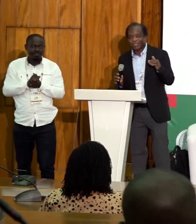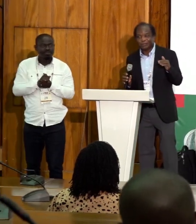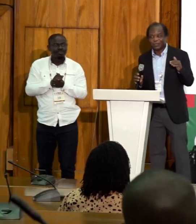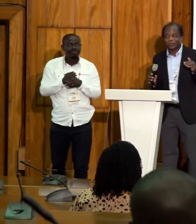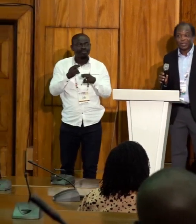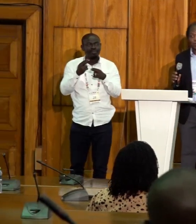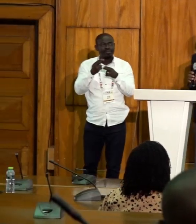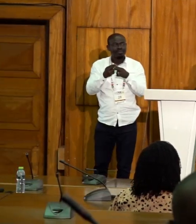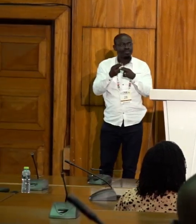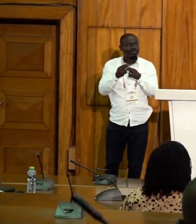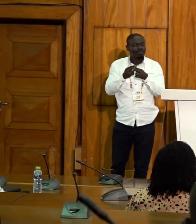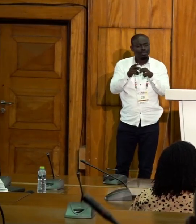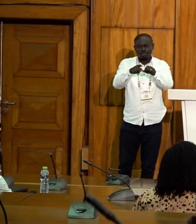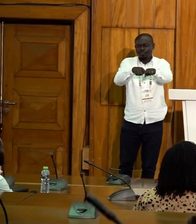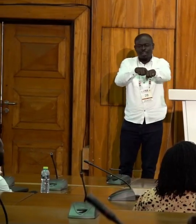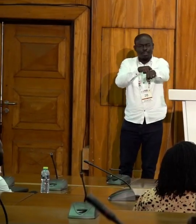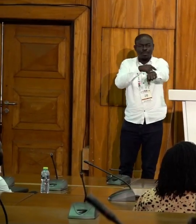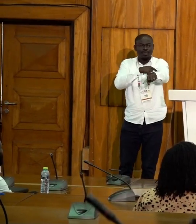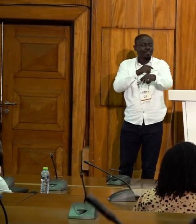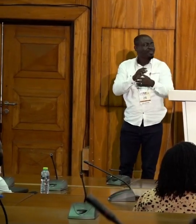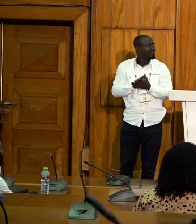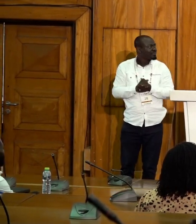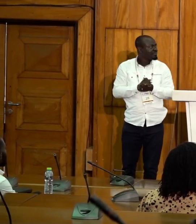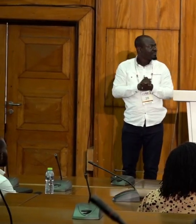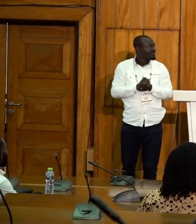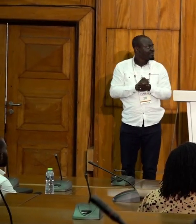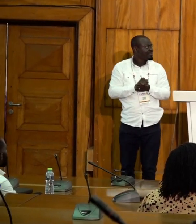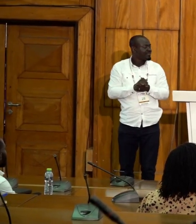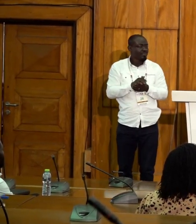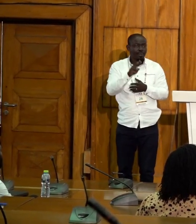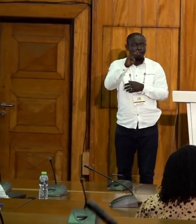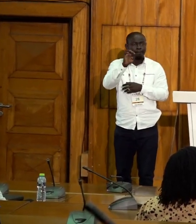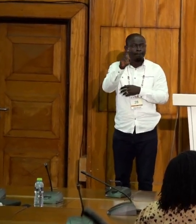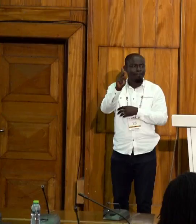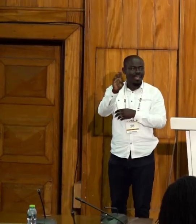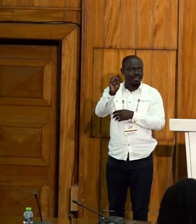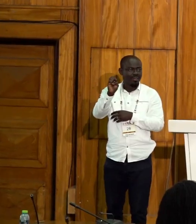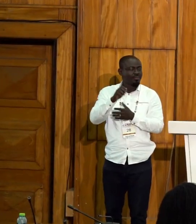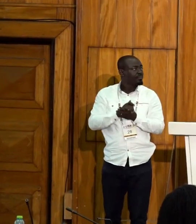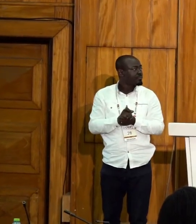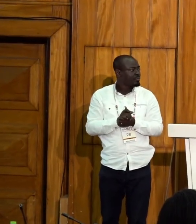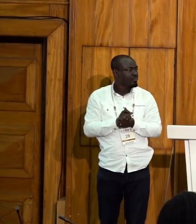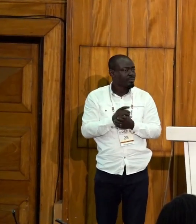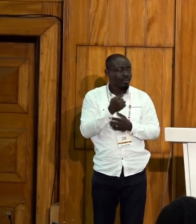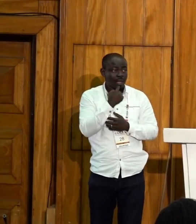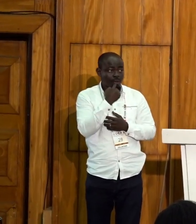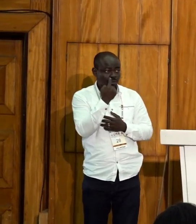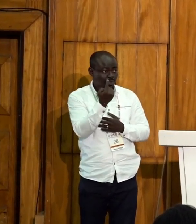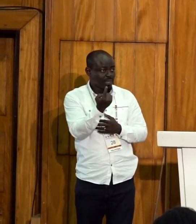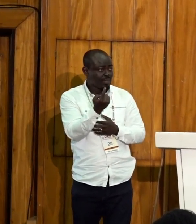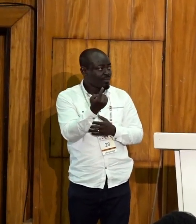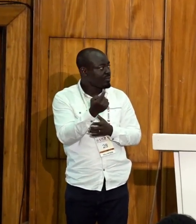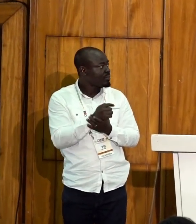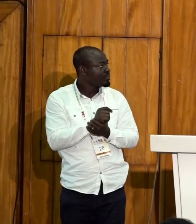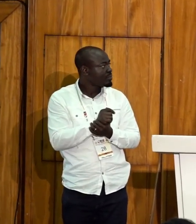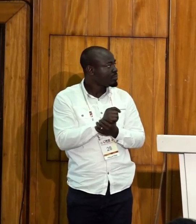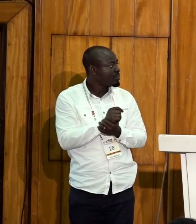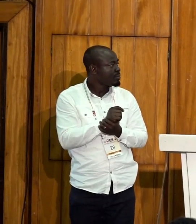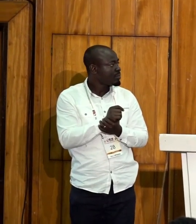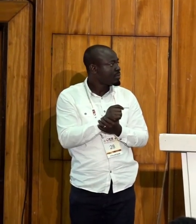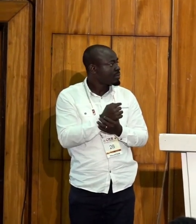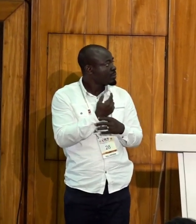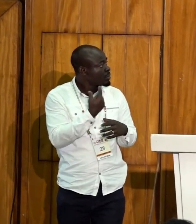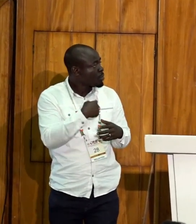My first name is really long, Jawayera, but I'm Mike Chirenje. And I'll tell you what, I qualified for medical